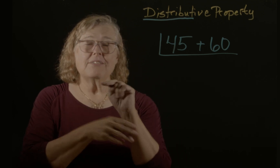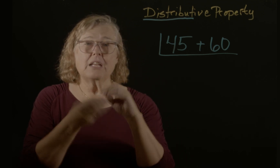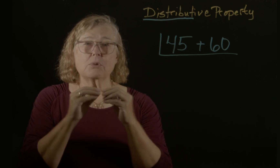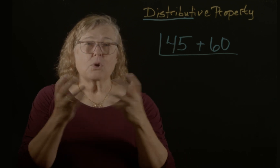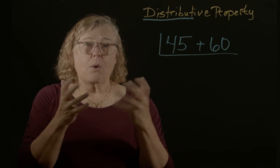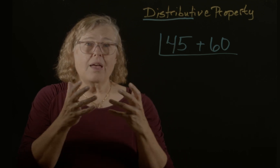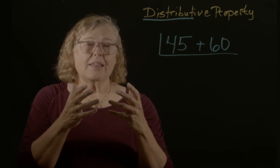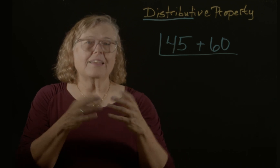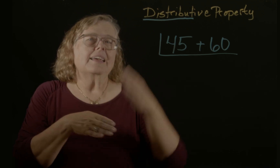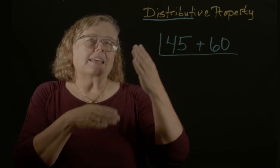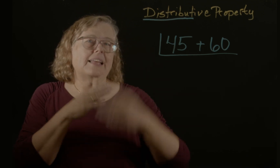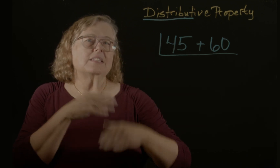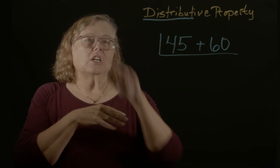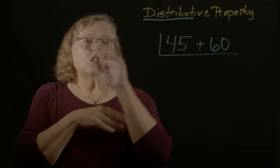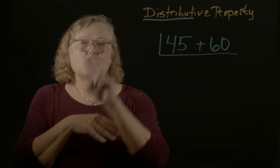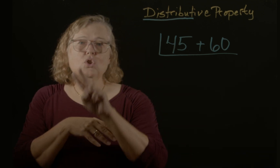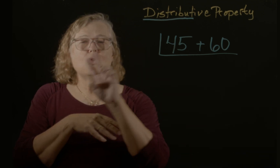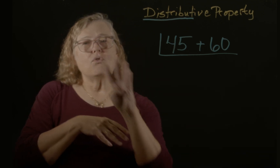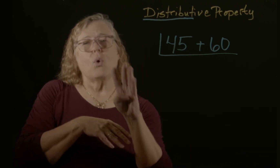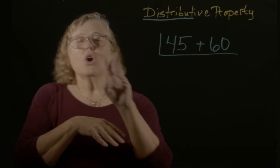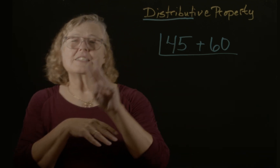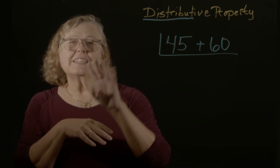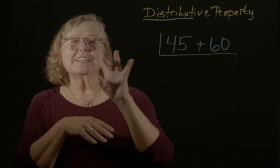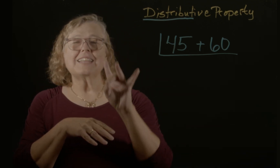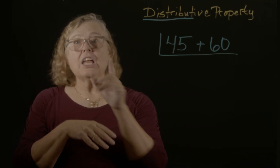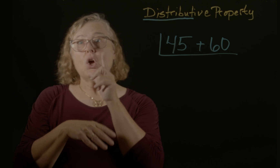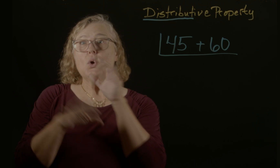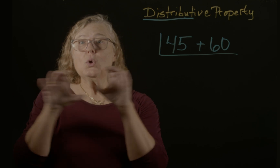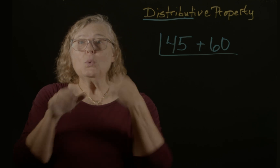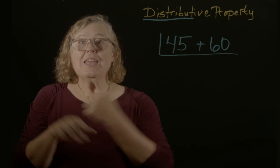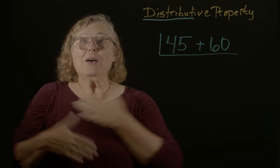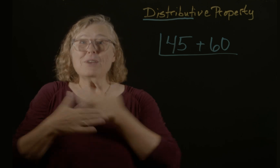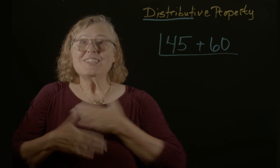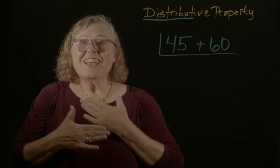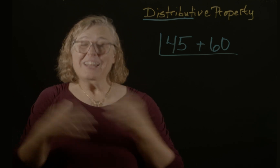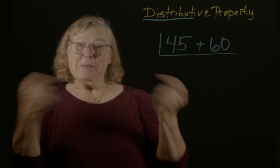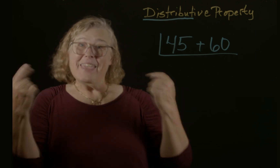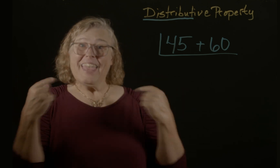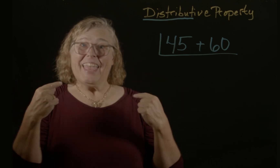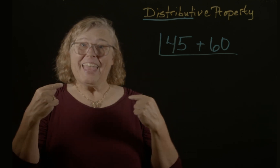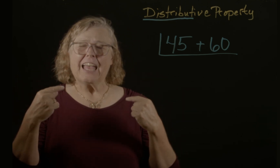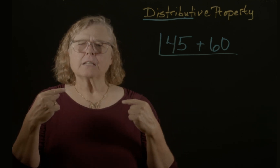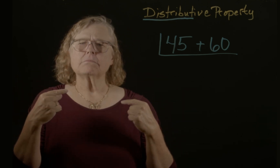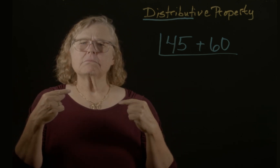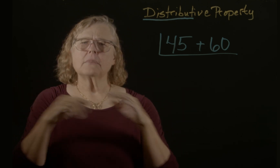even. Remember, the even numbers are what? Ends in 2, 4, 6, 8. Who do we appreciate? Me!